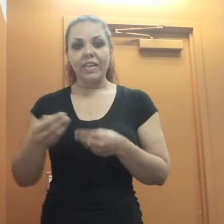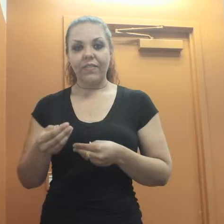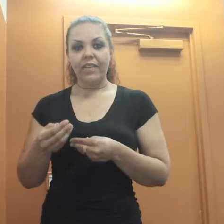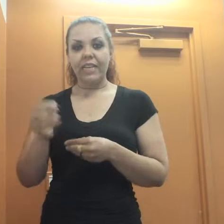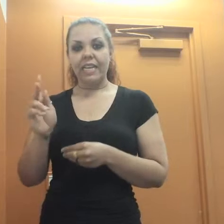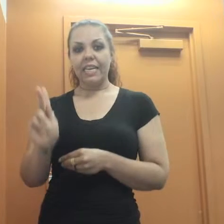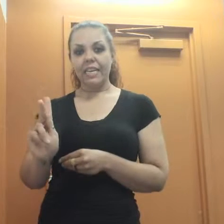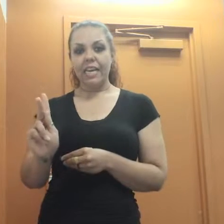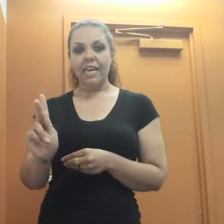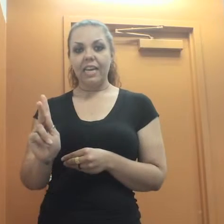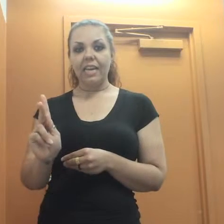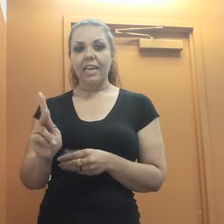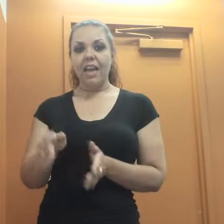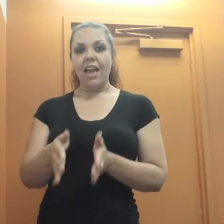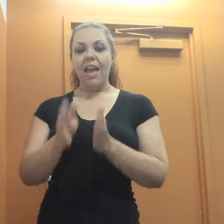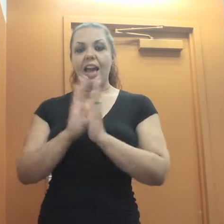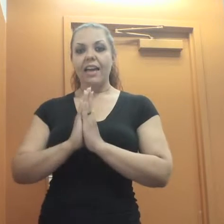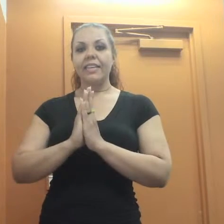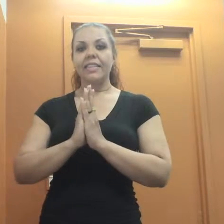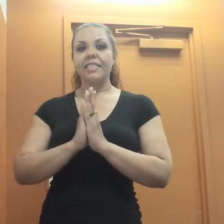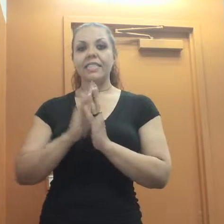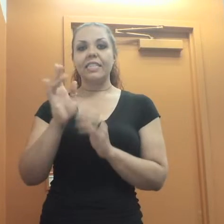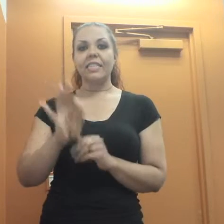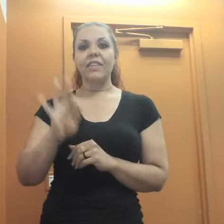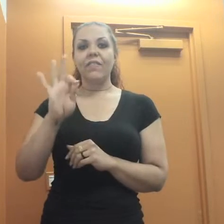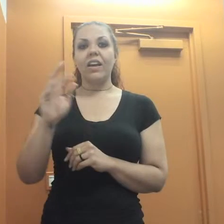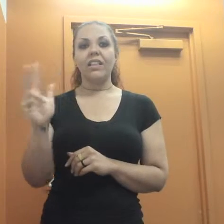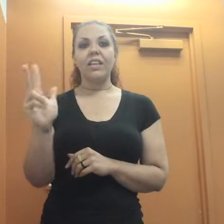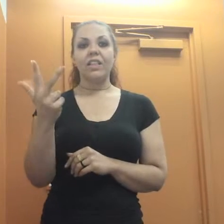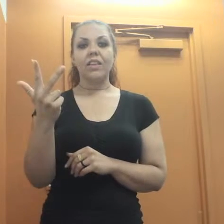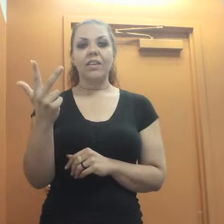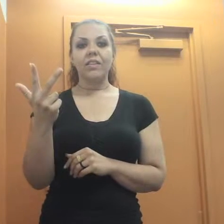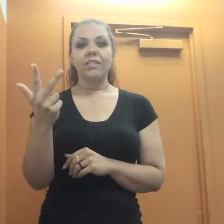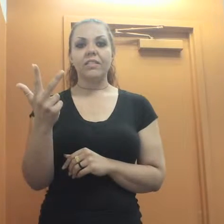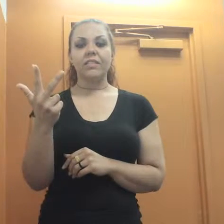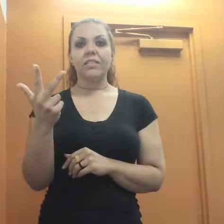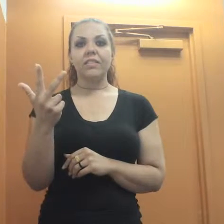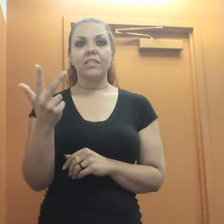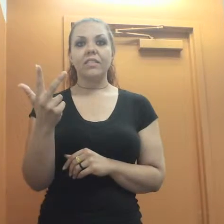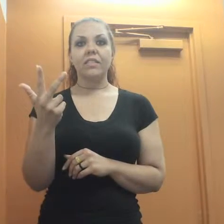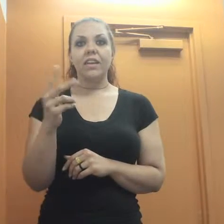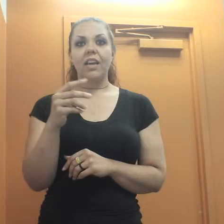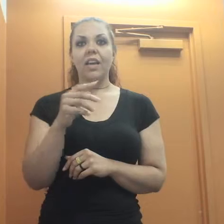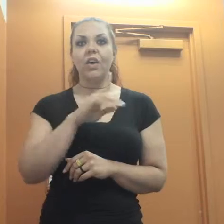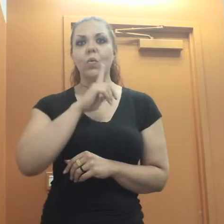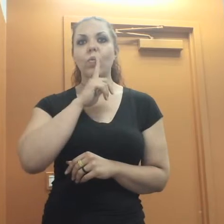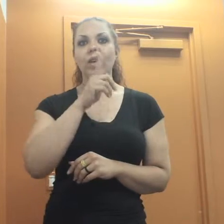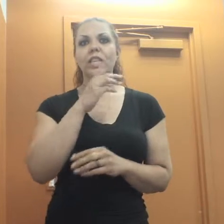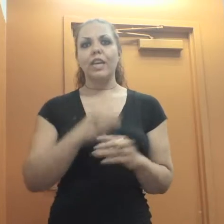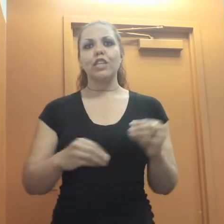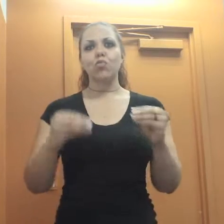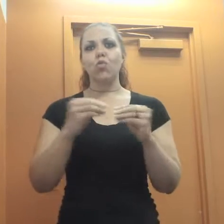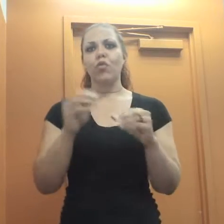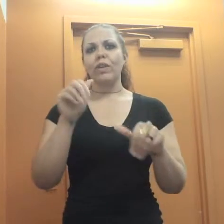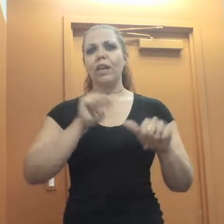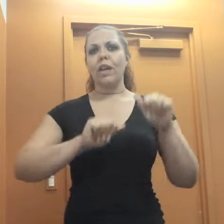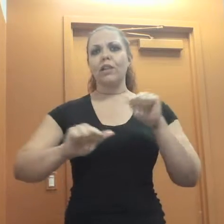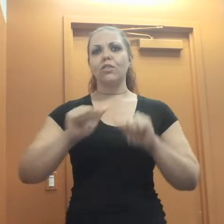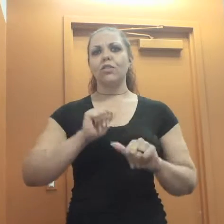concentrations, and then asked to find the third. So once again, this really is more of an algebra problem than a real